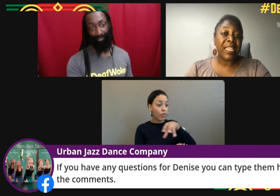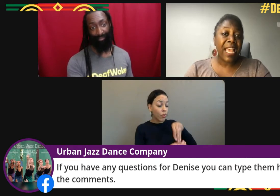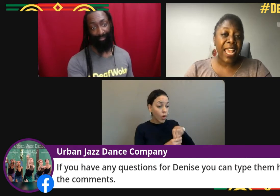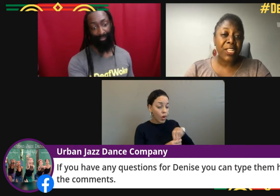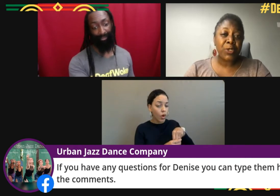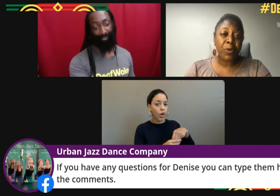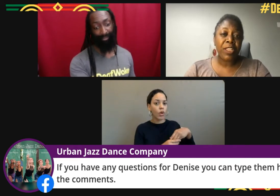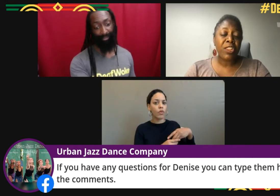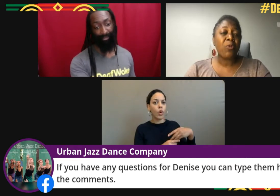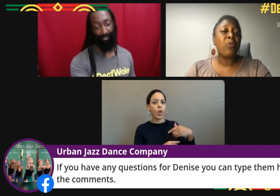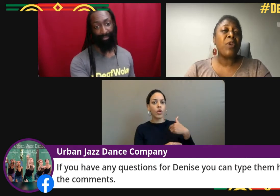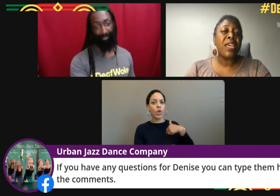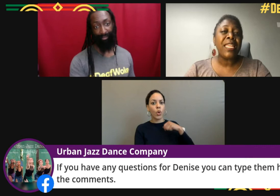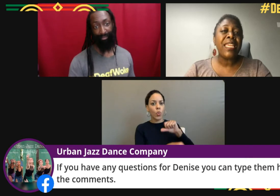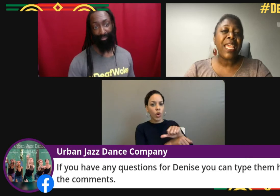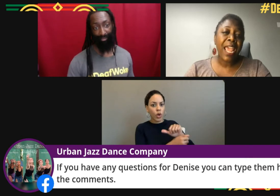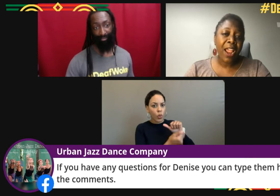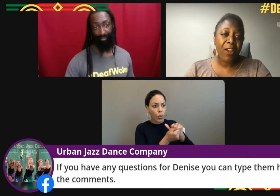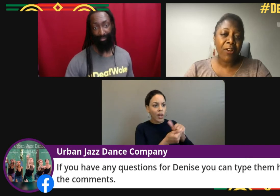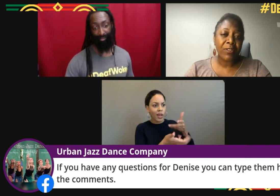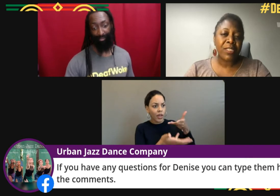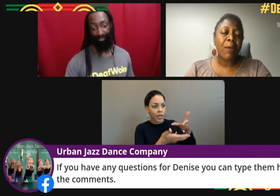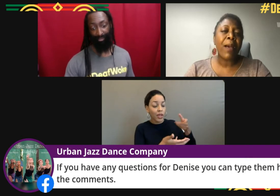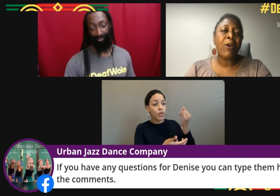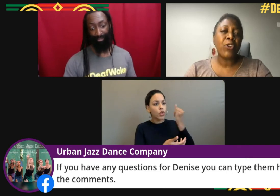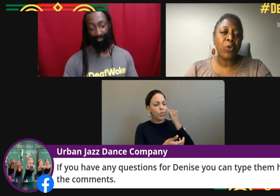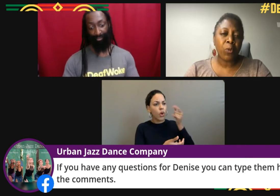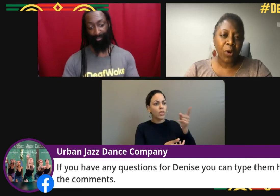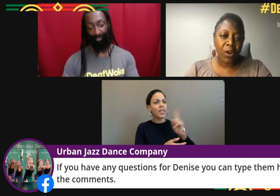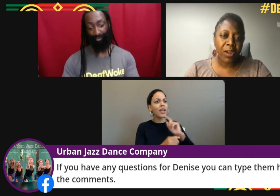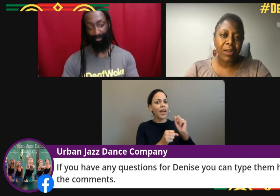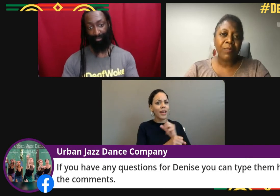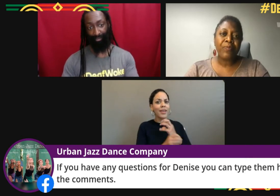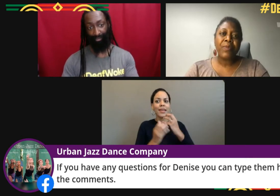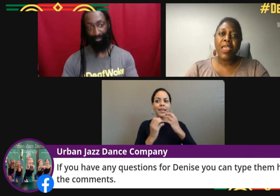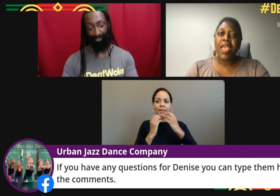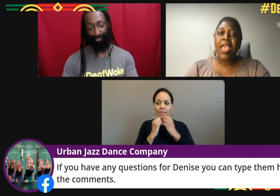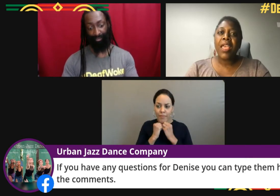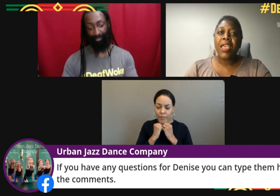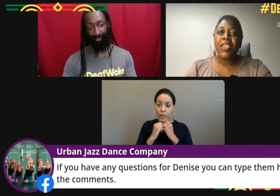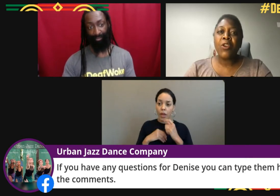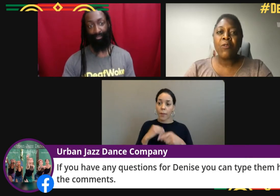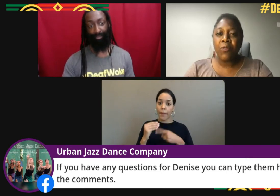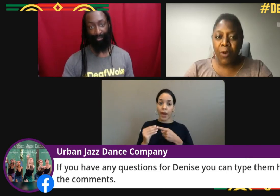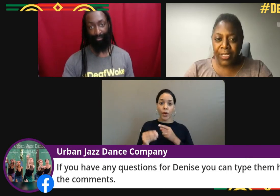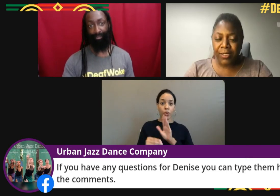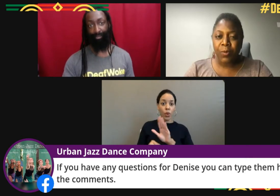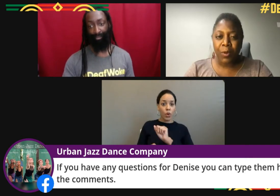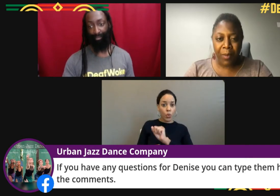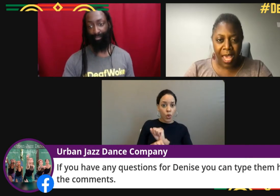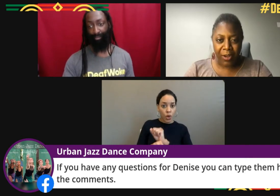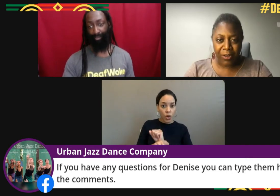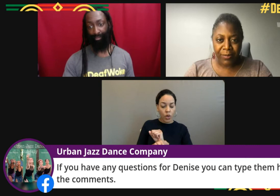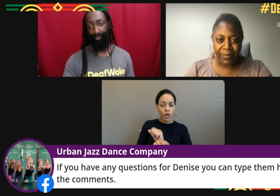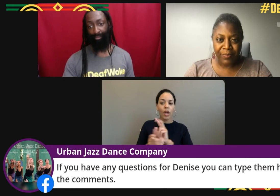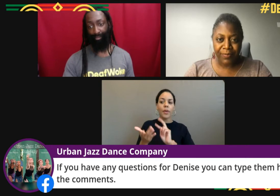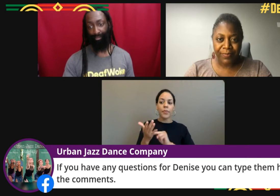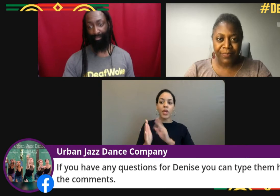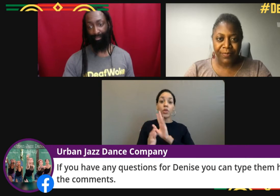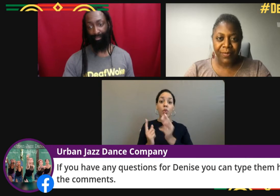are engaged with really cares about your work, your voice will